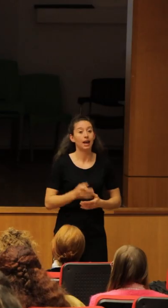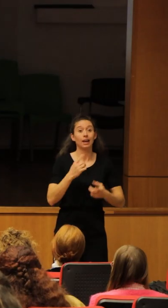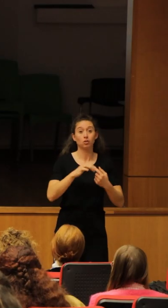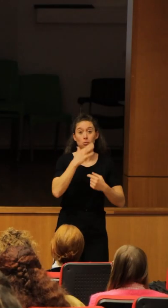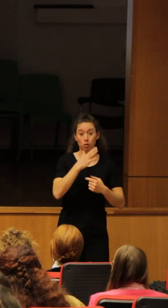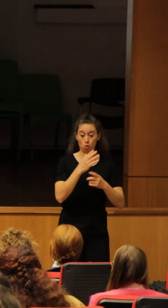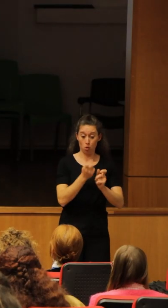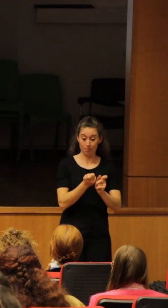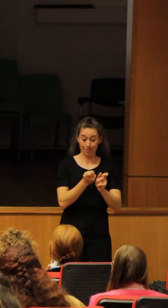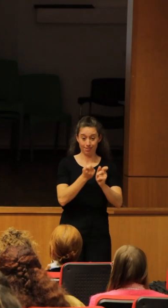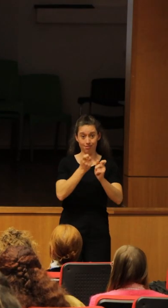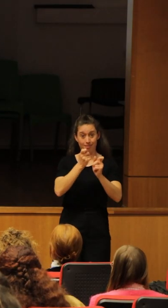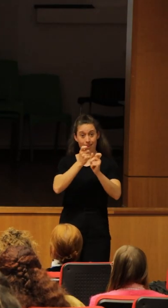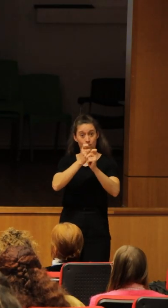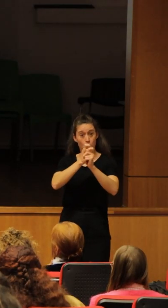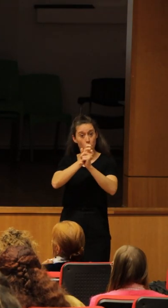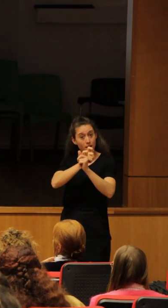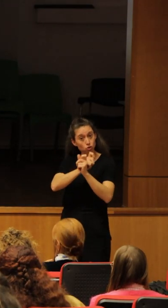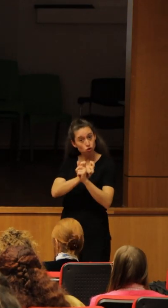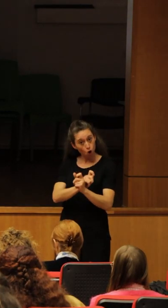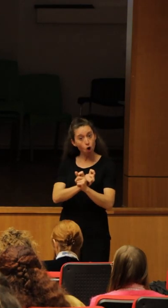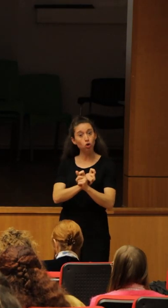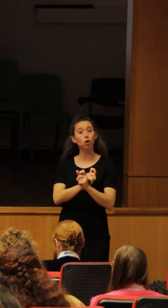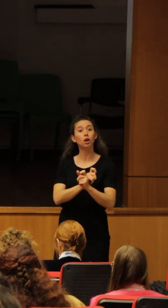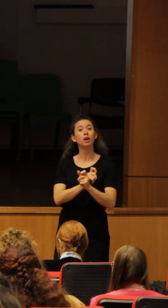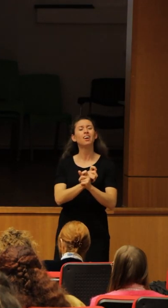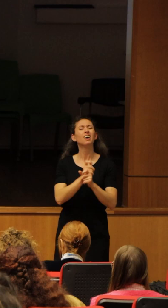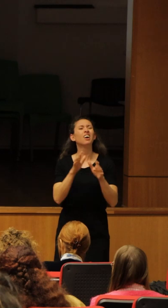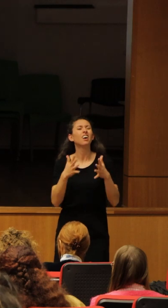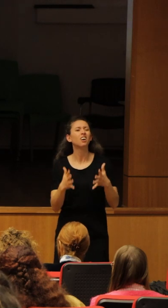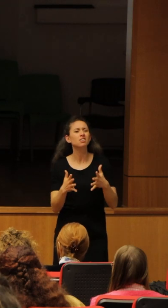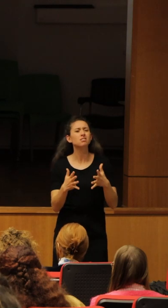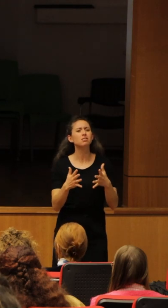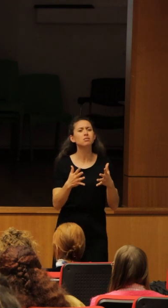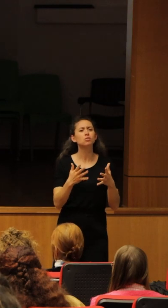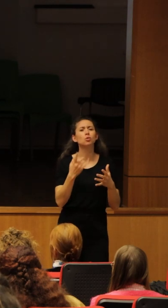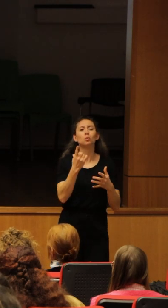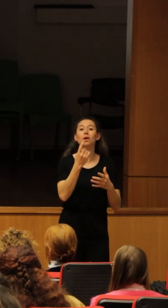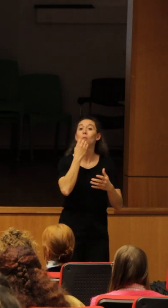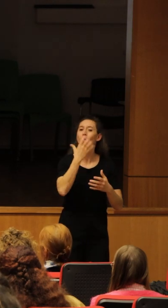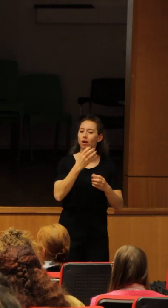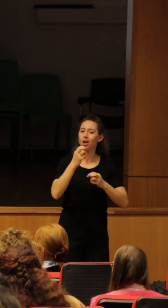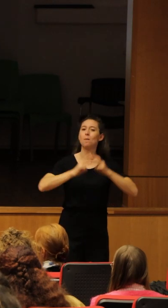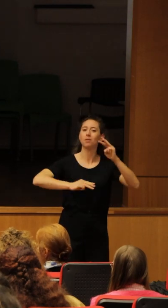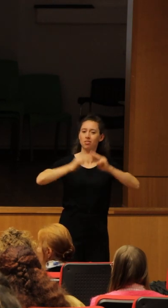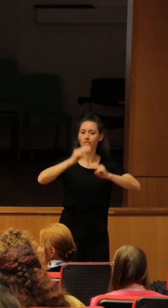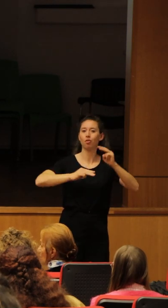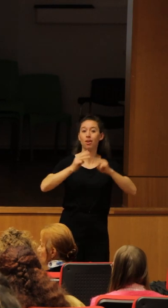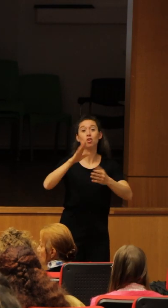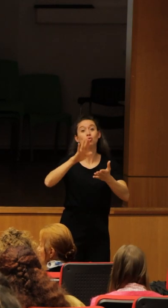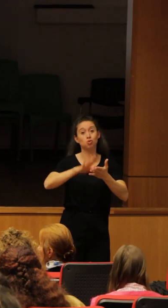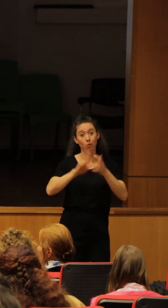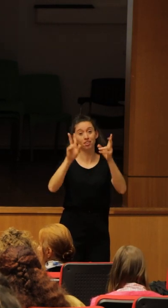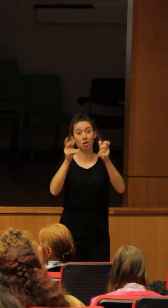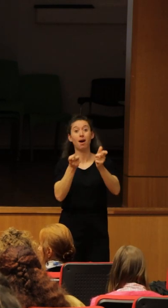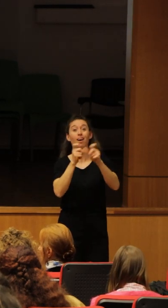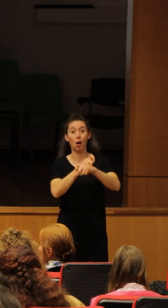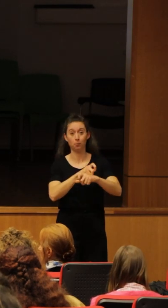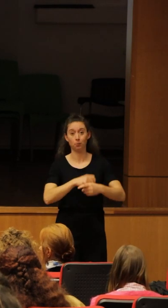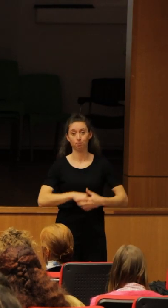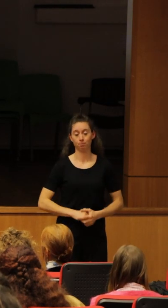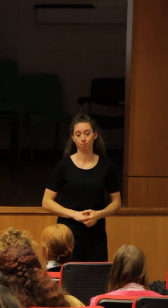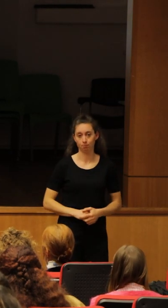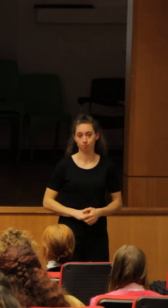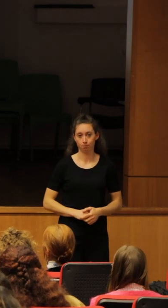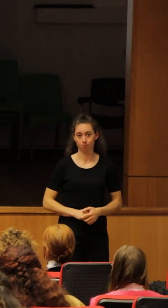Entonces la metamorfosis o el holometabolu es una buena metáfora del cambio. So I'm gonna tell you